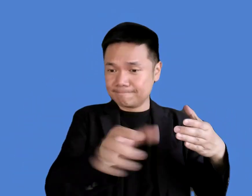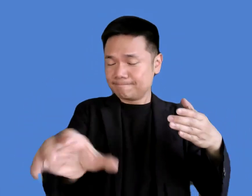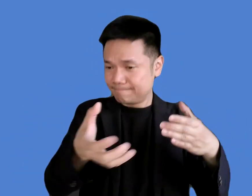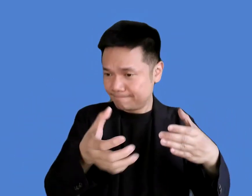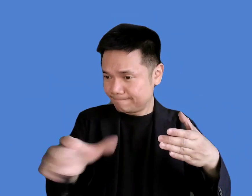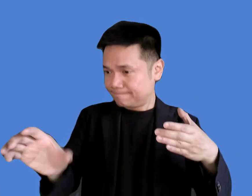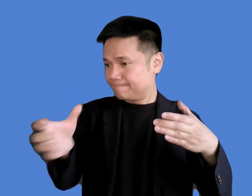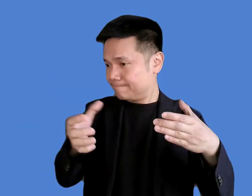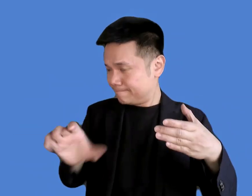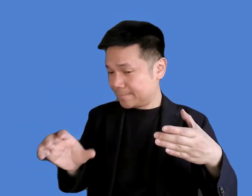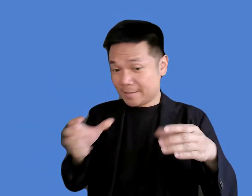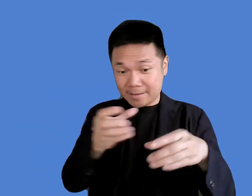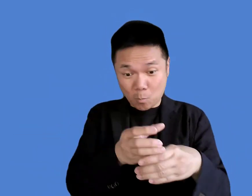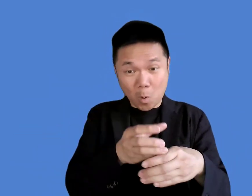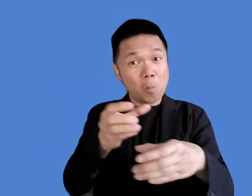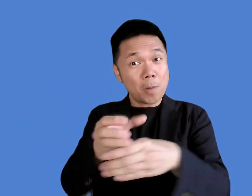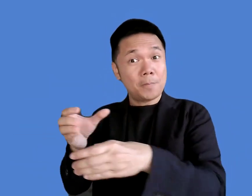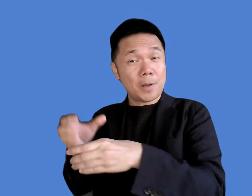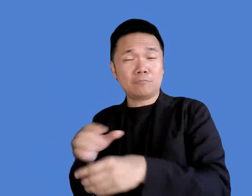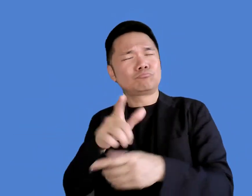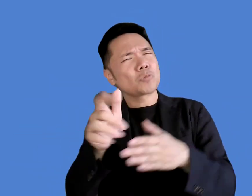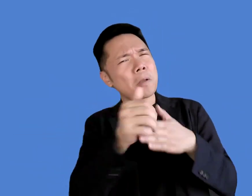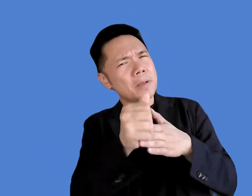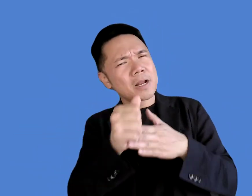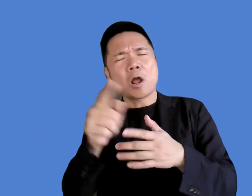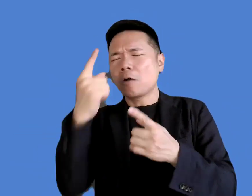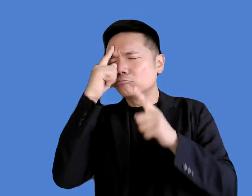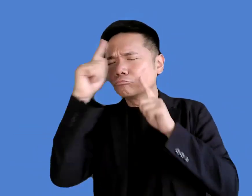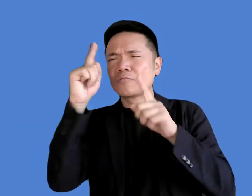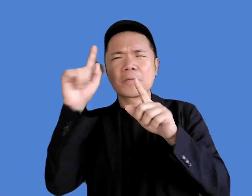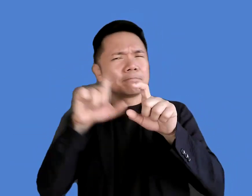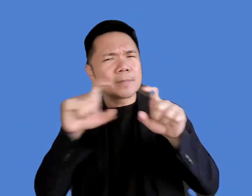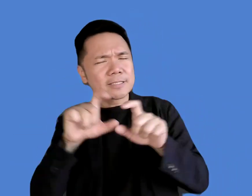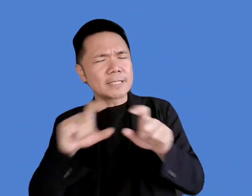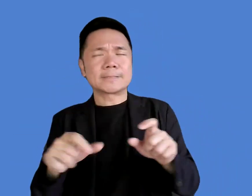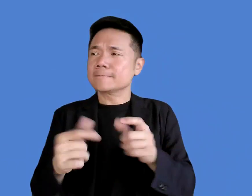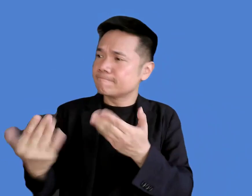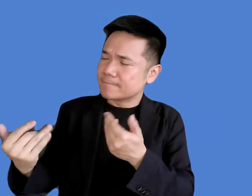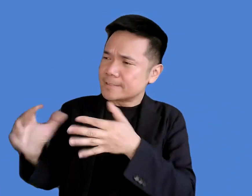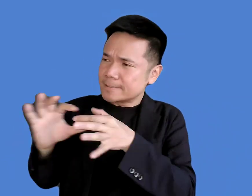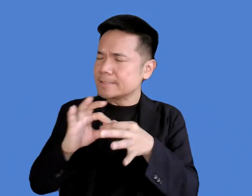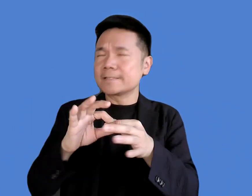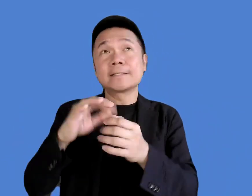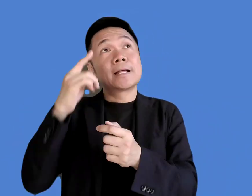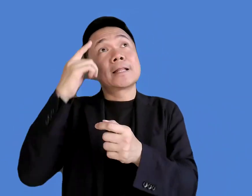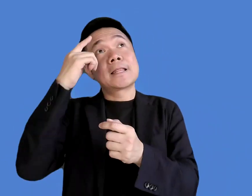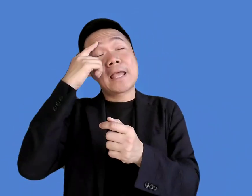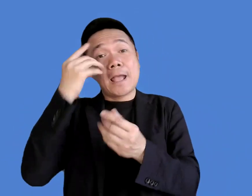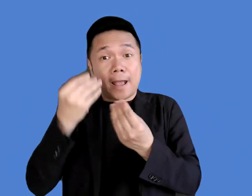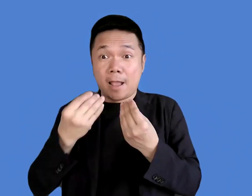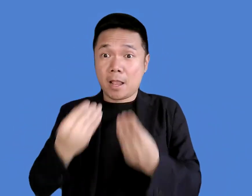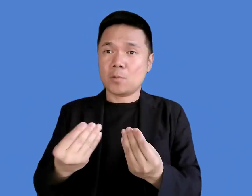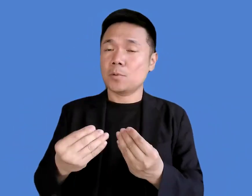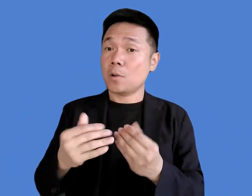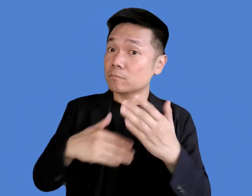leaders or innovators, whether you're entrepreneurs or other innovation players, to help us craft challenge statements of what we want